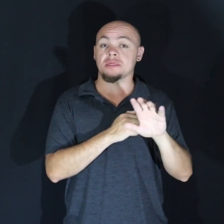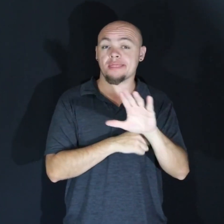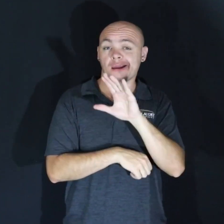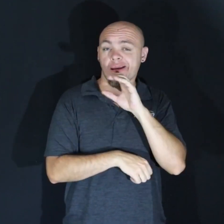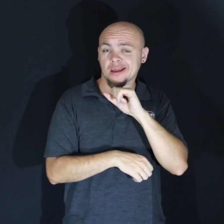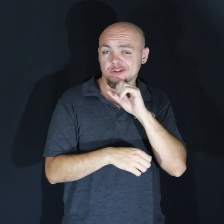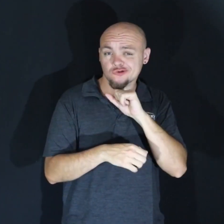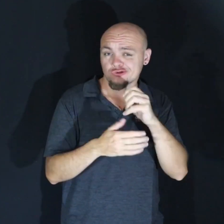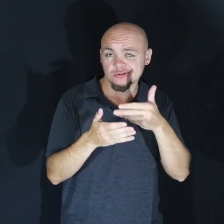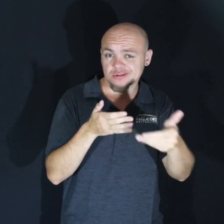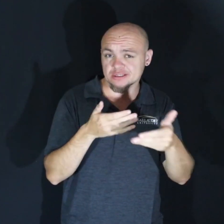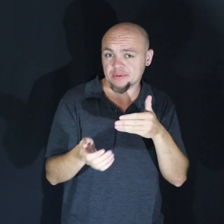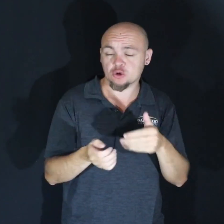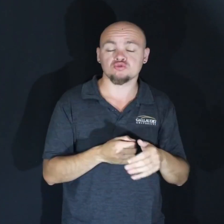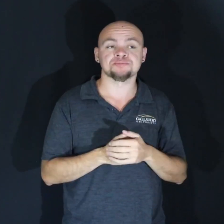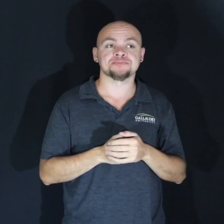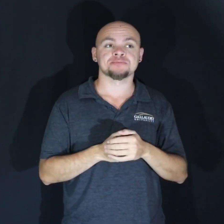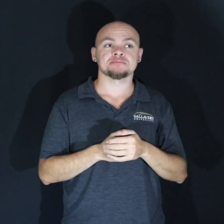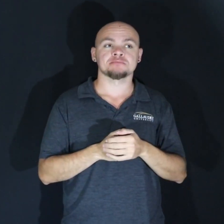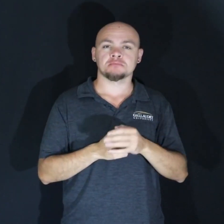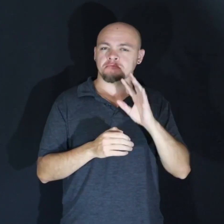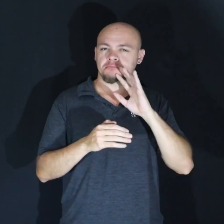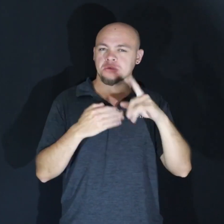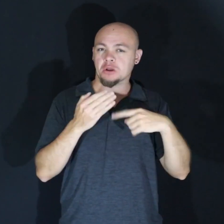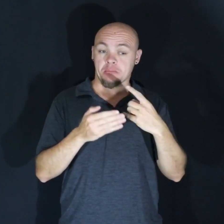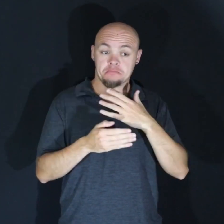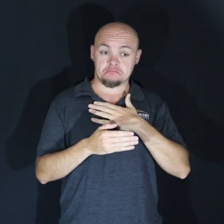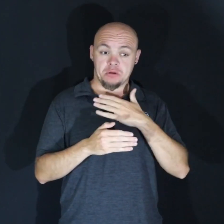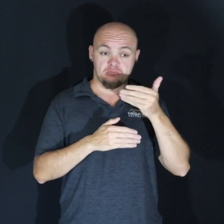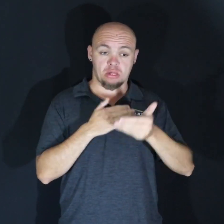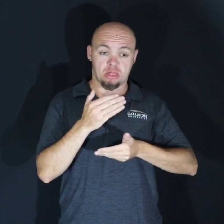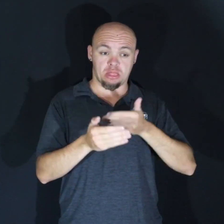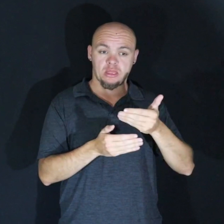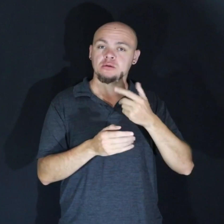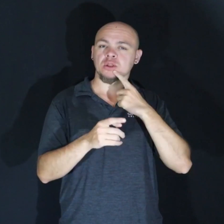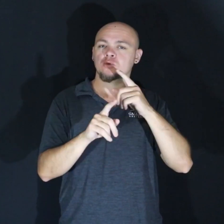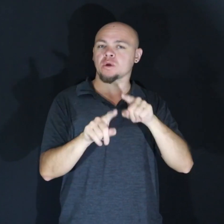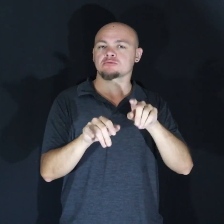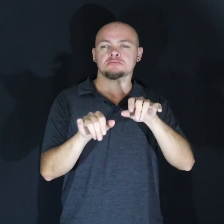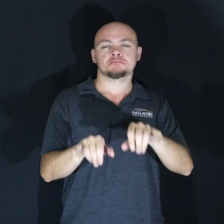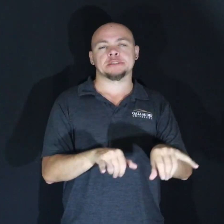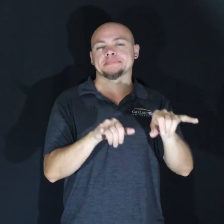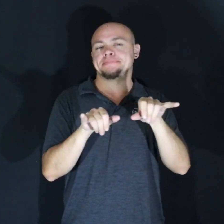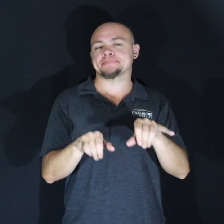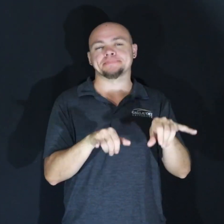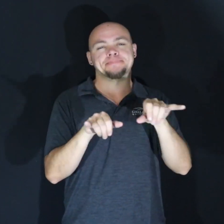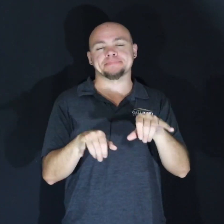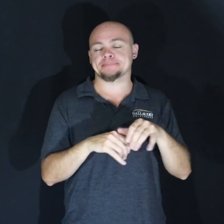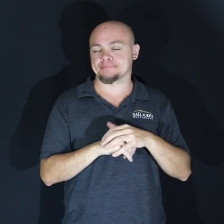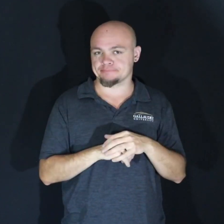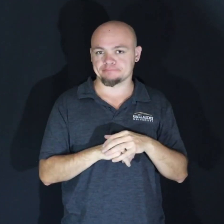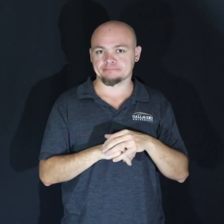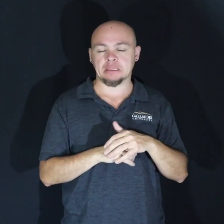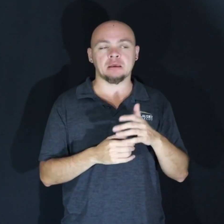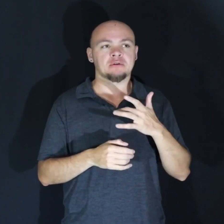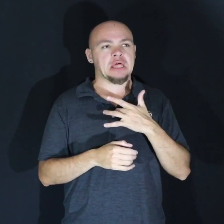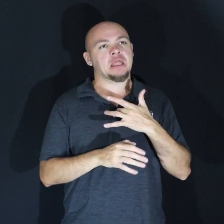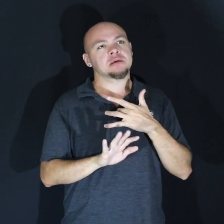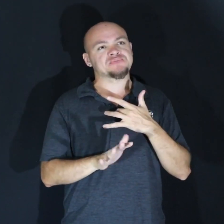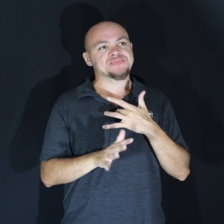age. When I start to talk about the process, the reaction is always the same, a mixture